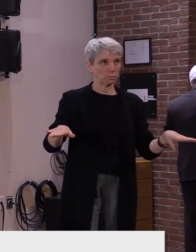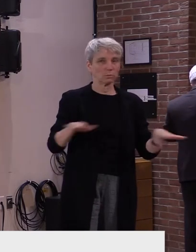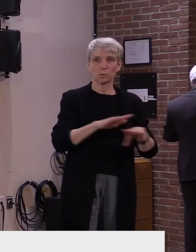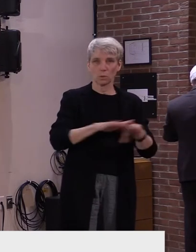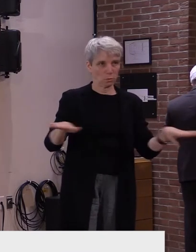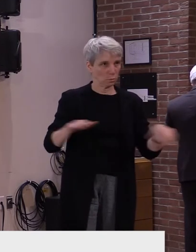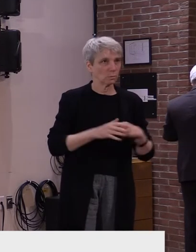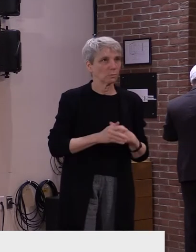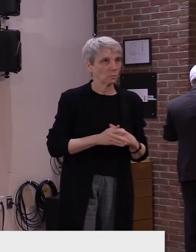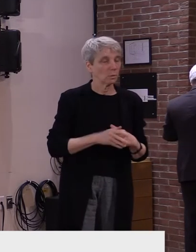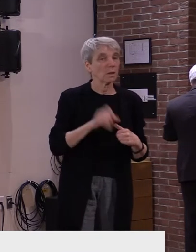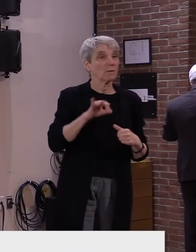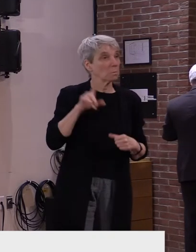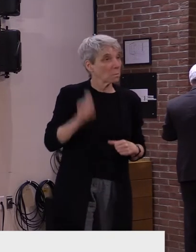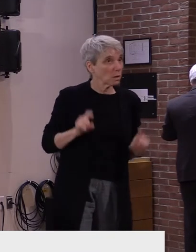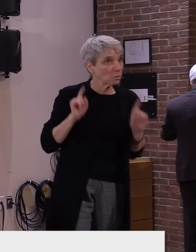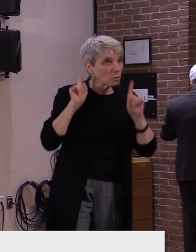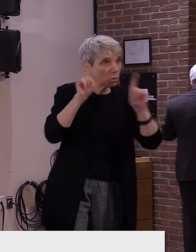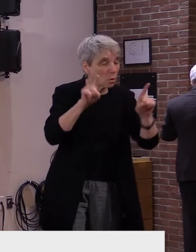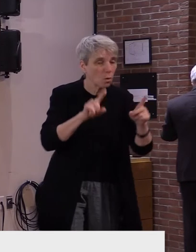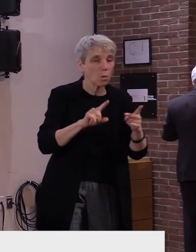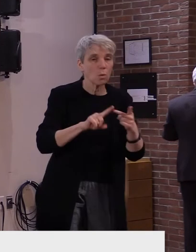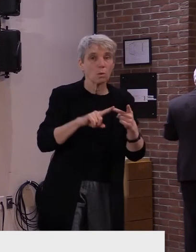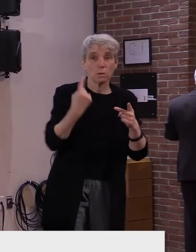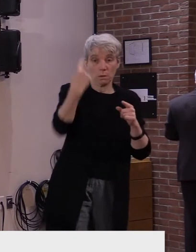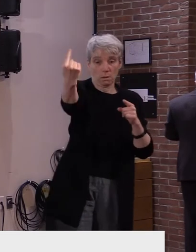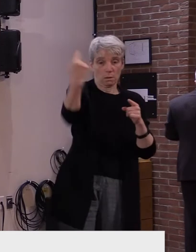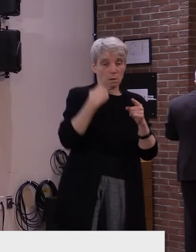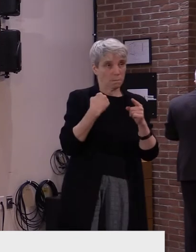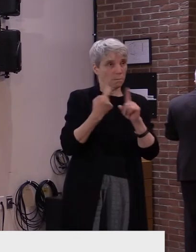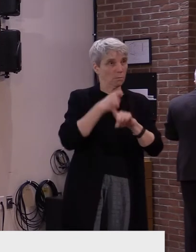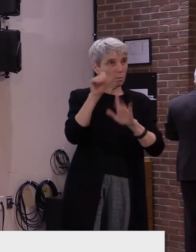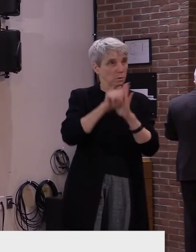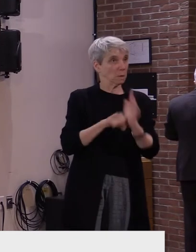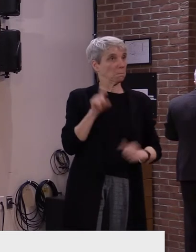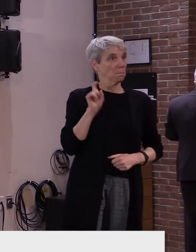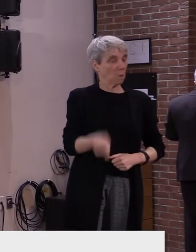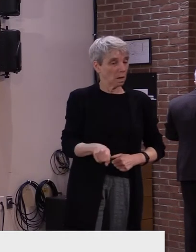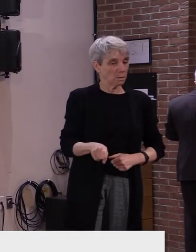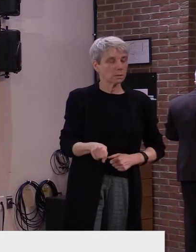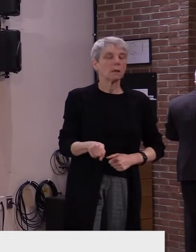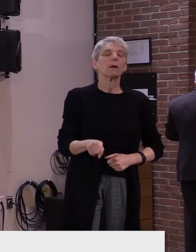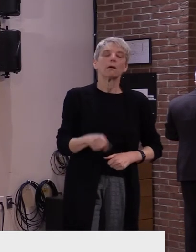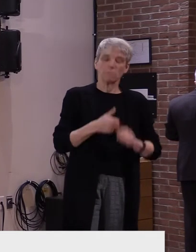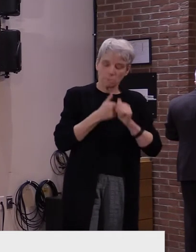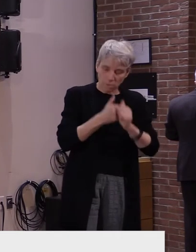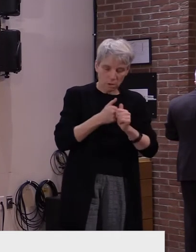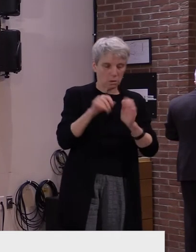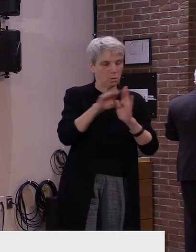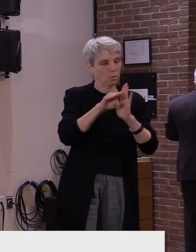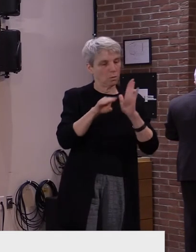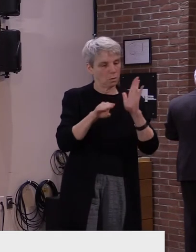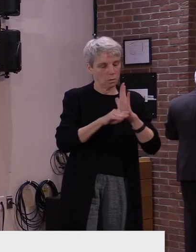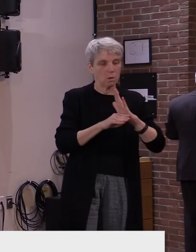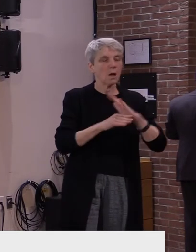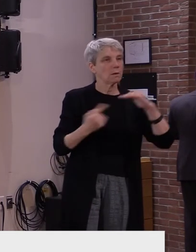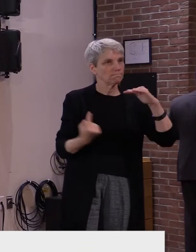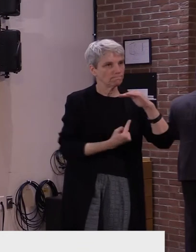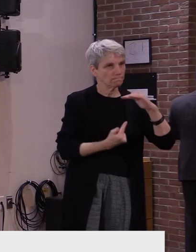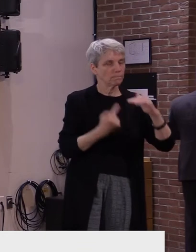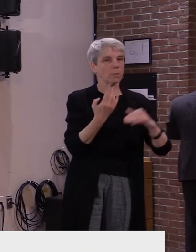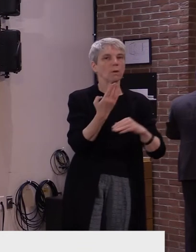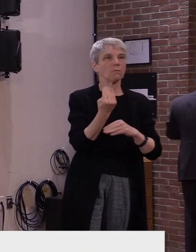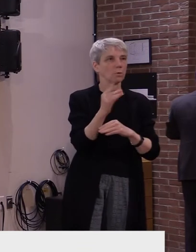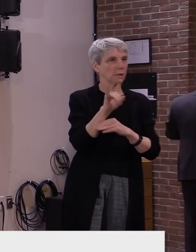someone visit from another state we need you to follow the quarantine rules to help with this effort we are